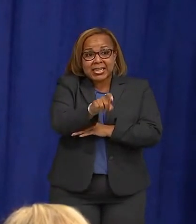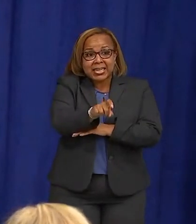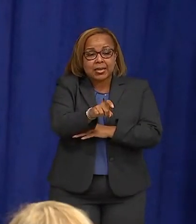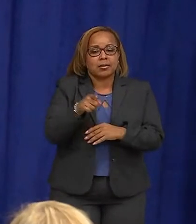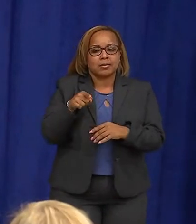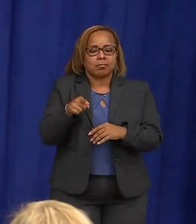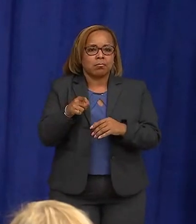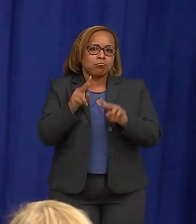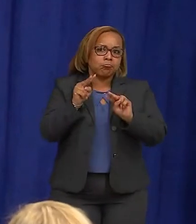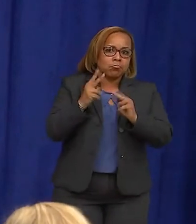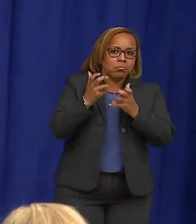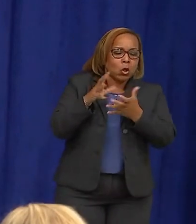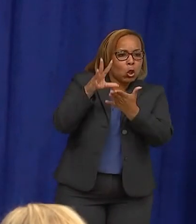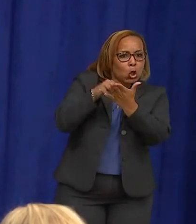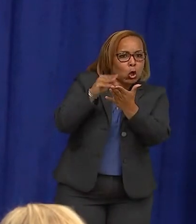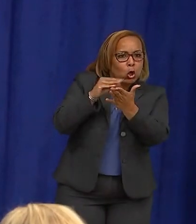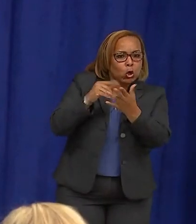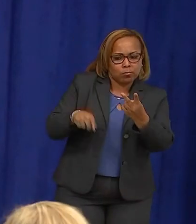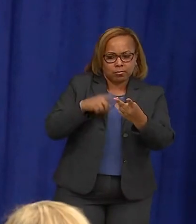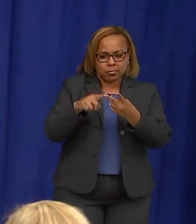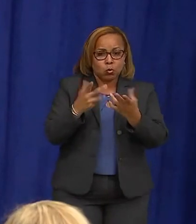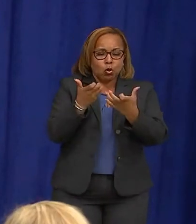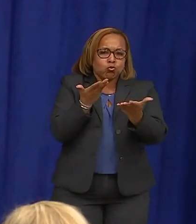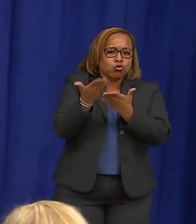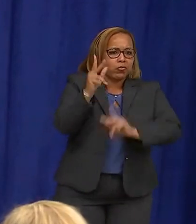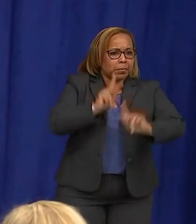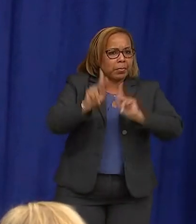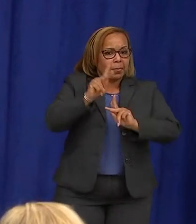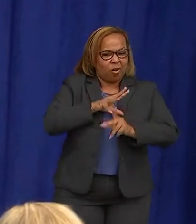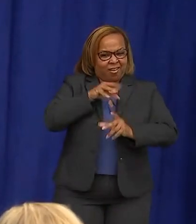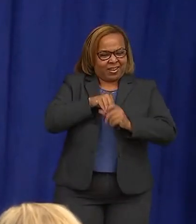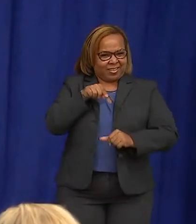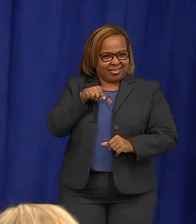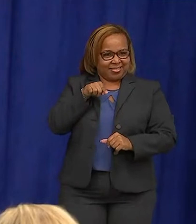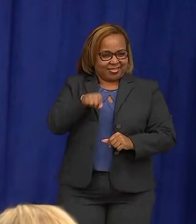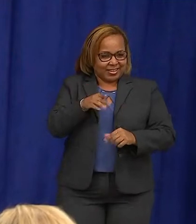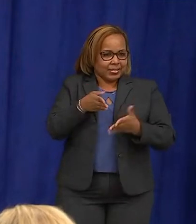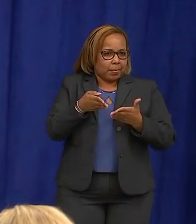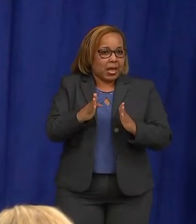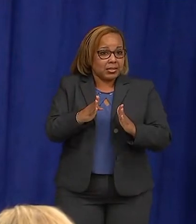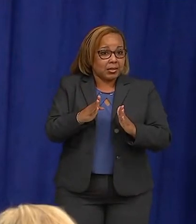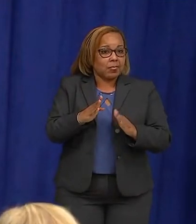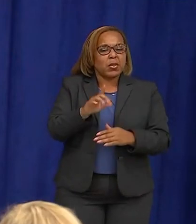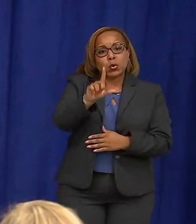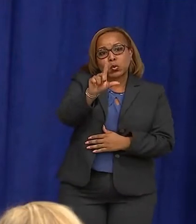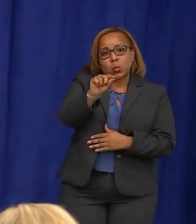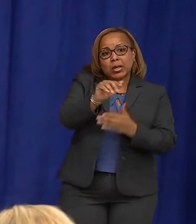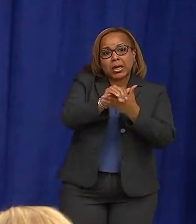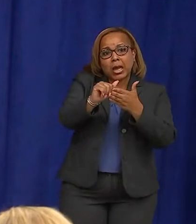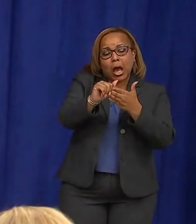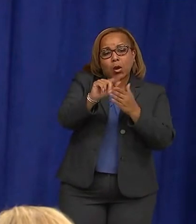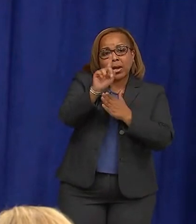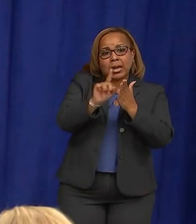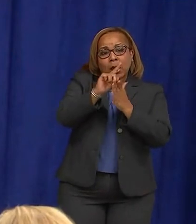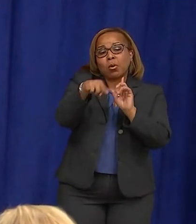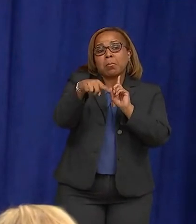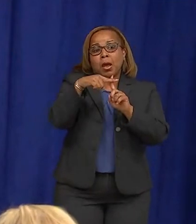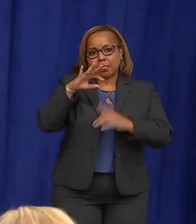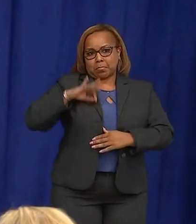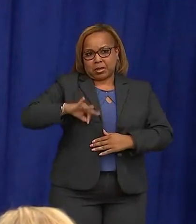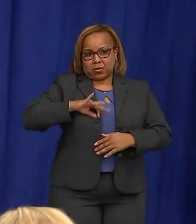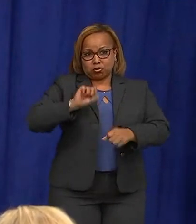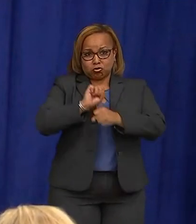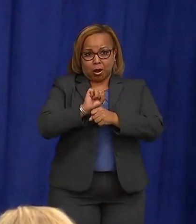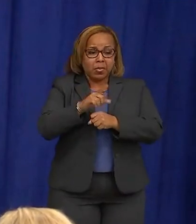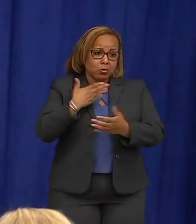desire to learn and a desire to serve people in this capacity. These are $20 an hour plus benefit jobs, which